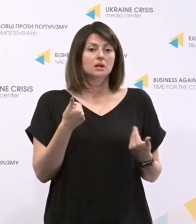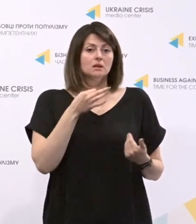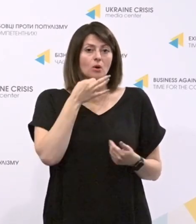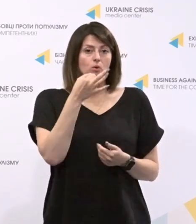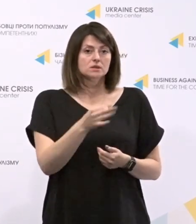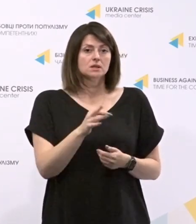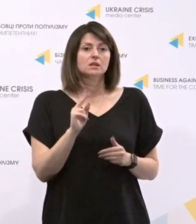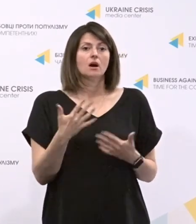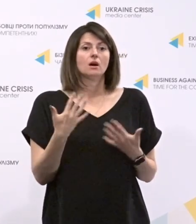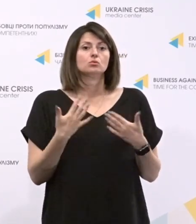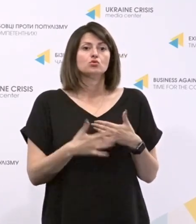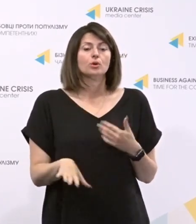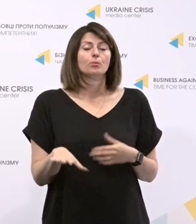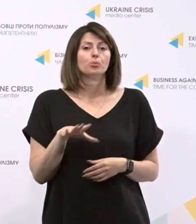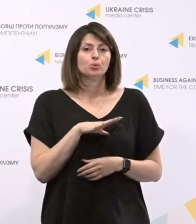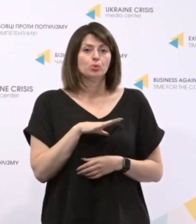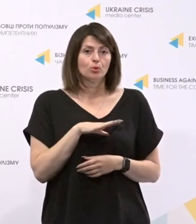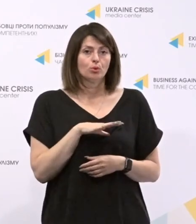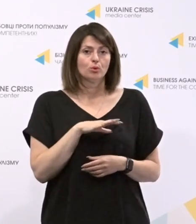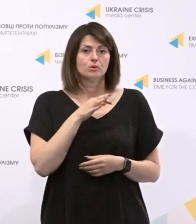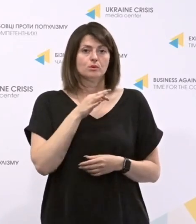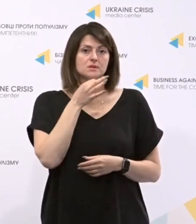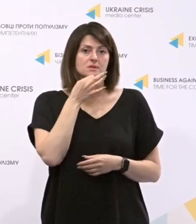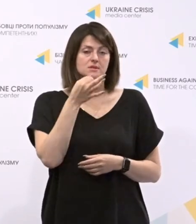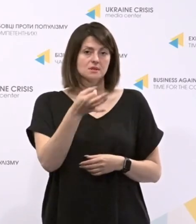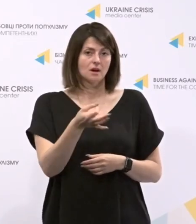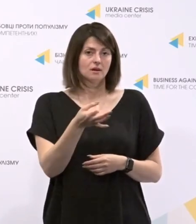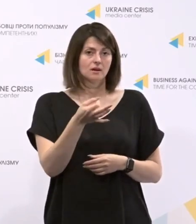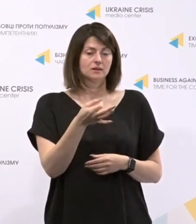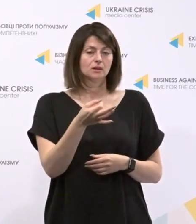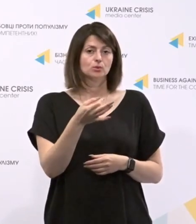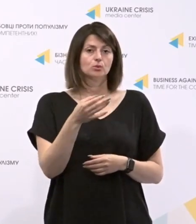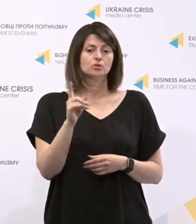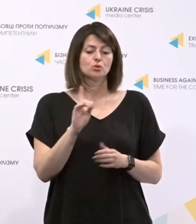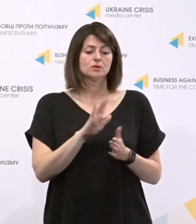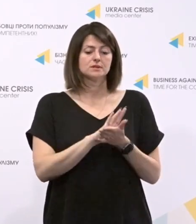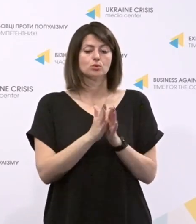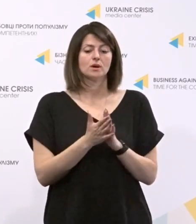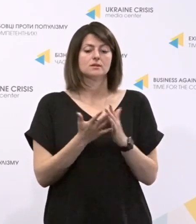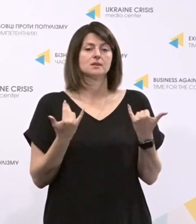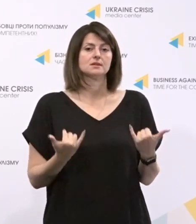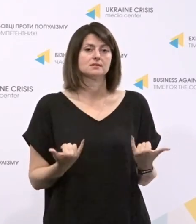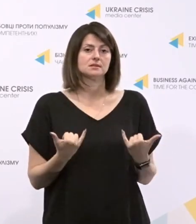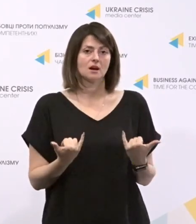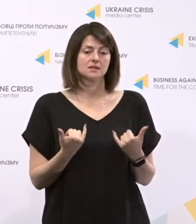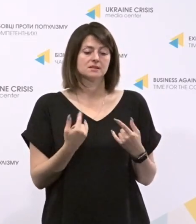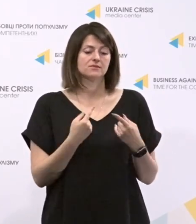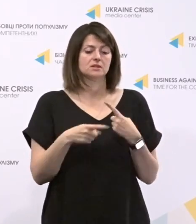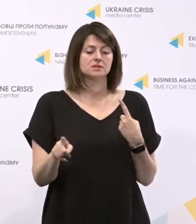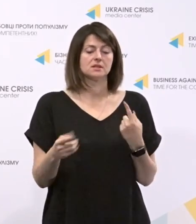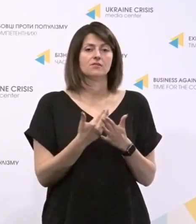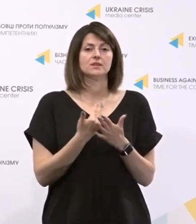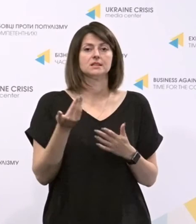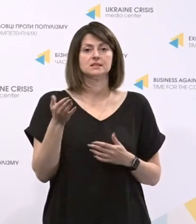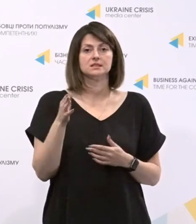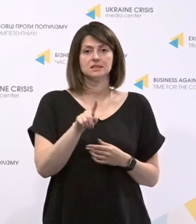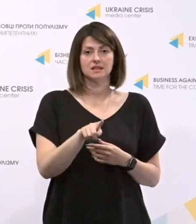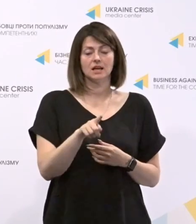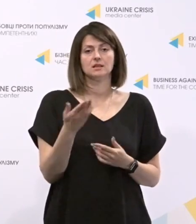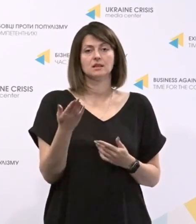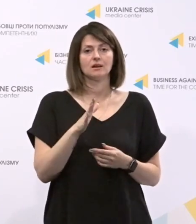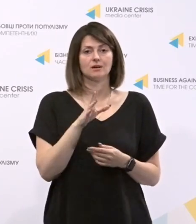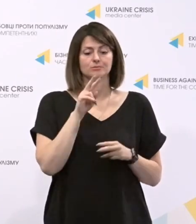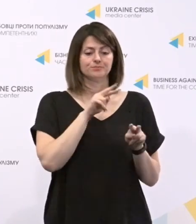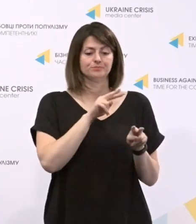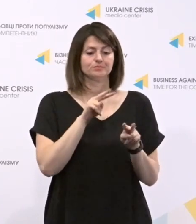number of differences to the situation that we've seen, therefore, in the past year, 2 years, in comparison